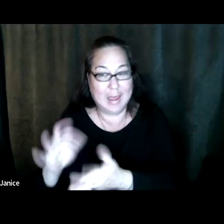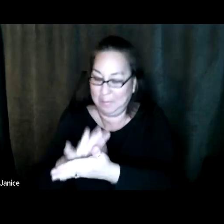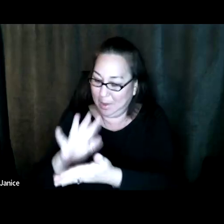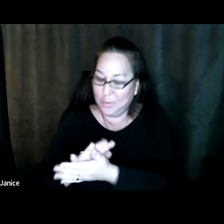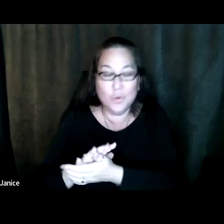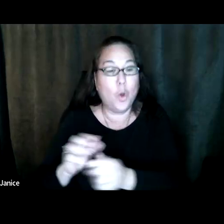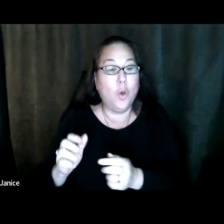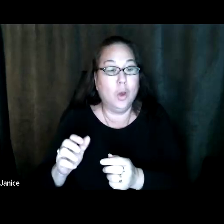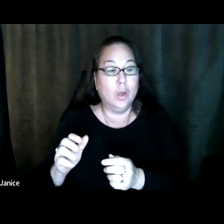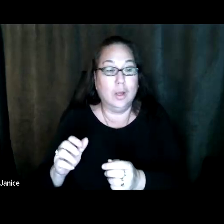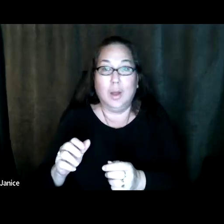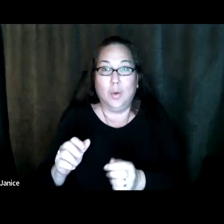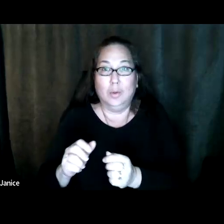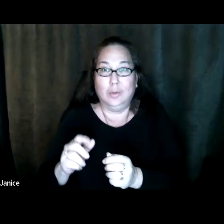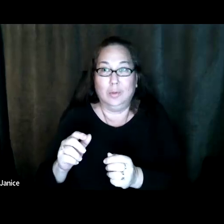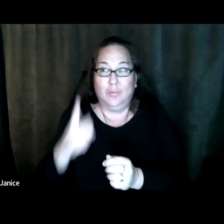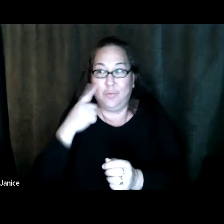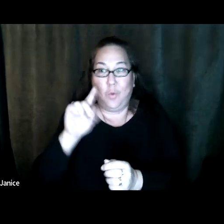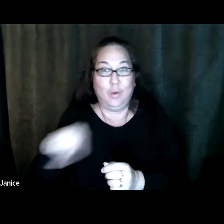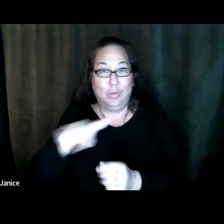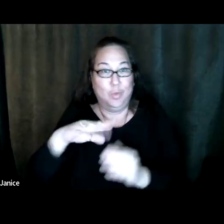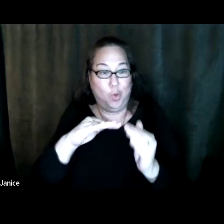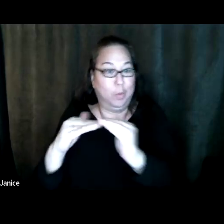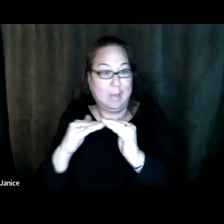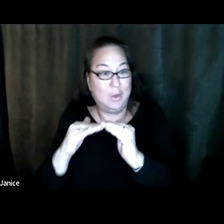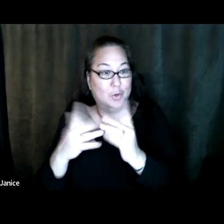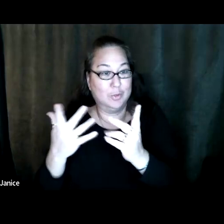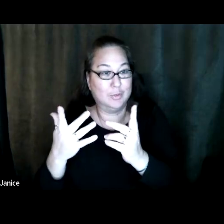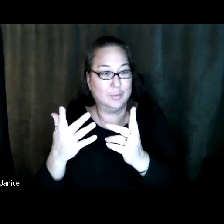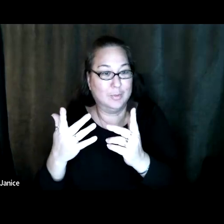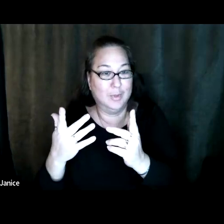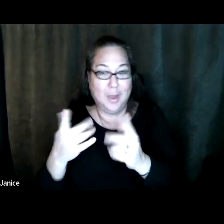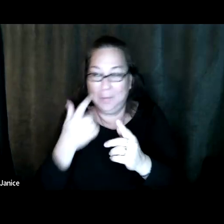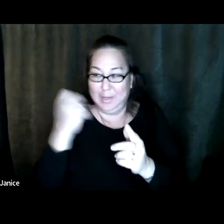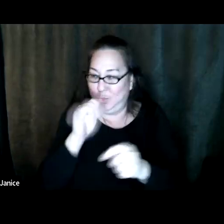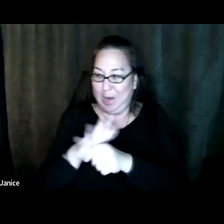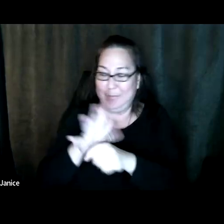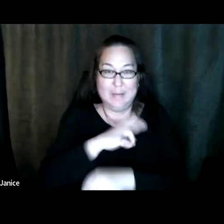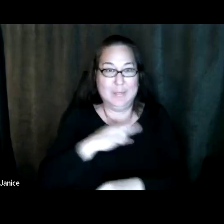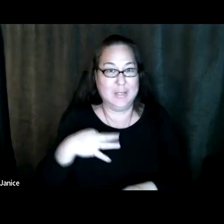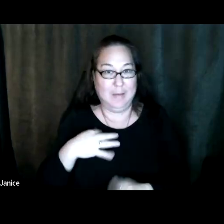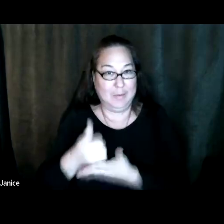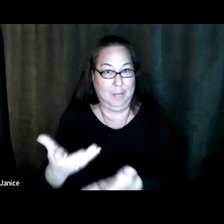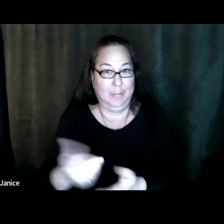Inclusion done right means a consistent staff-to-student ratio. Inclusion done right means